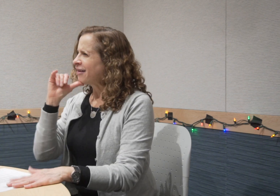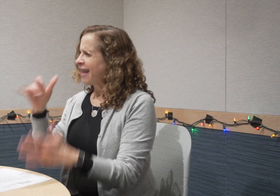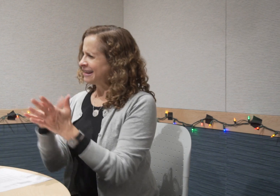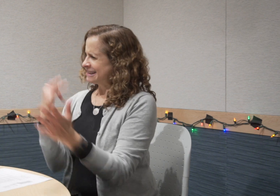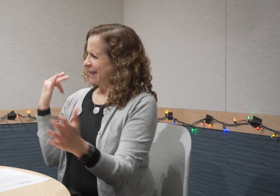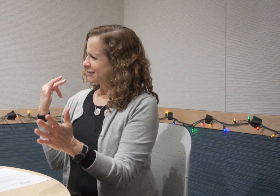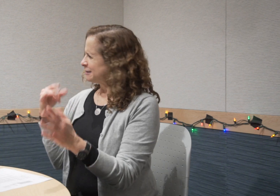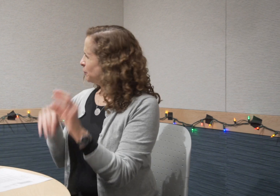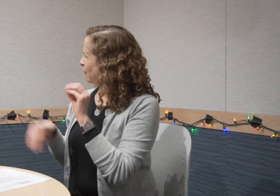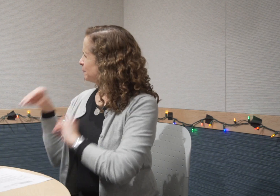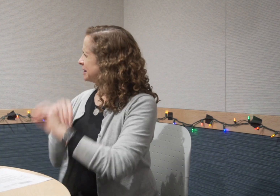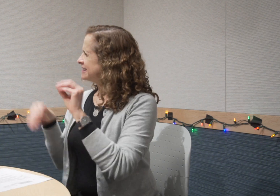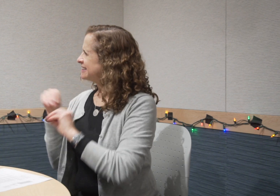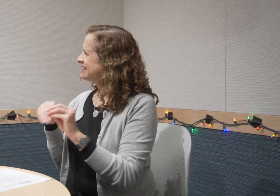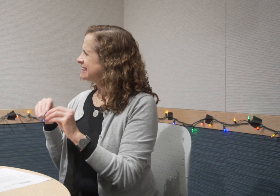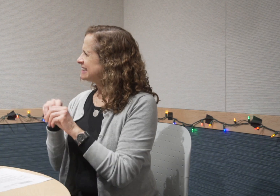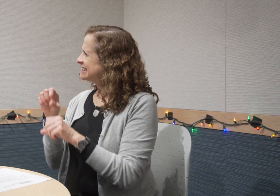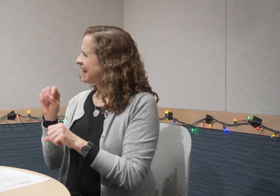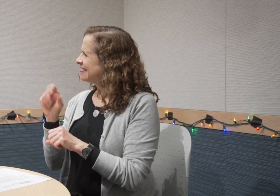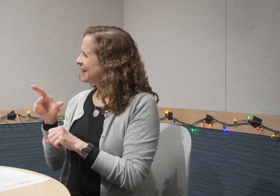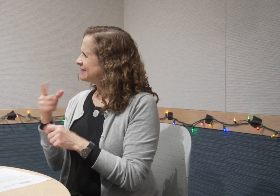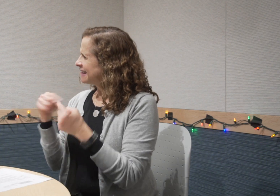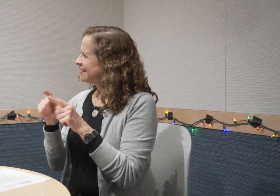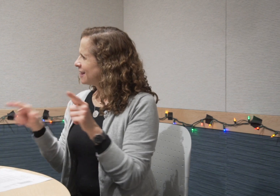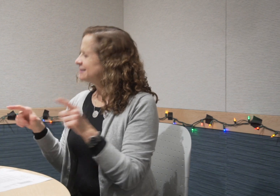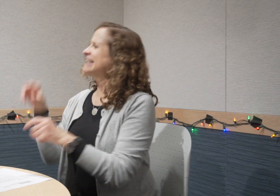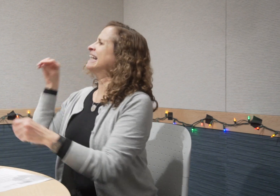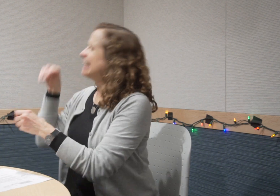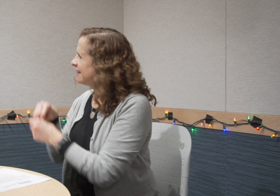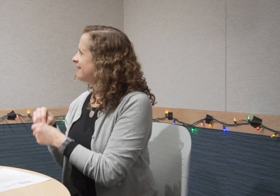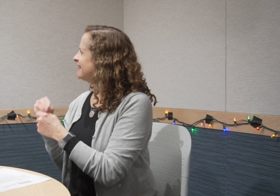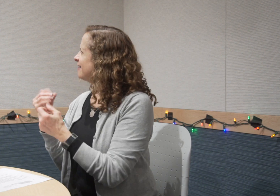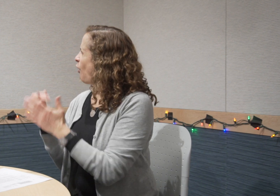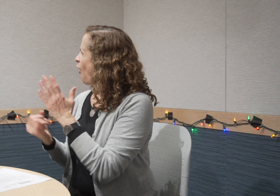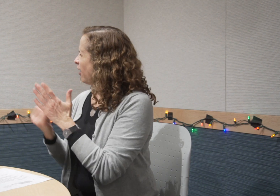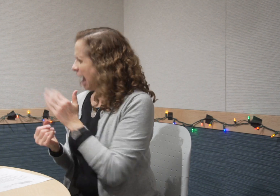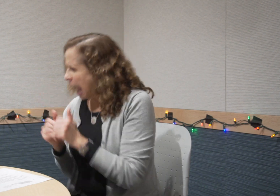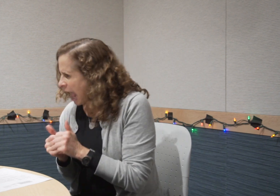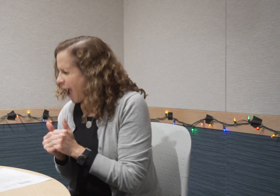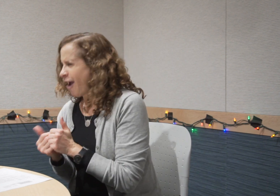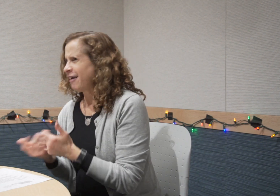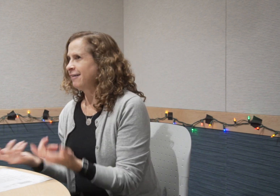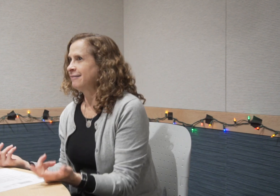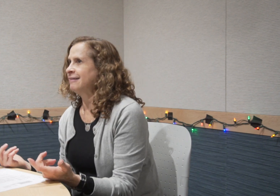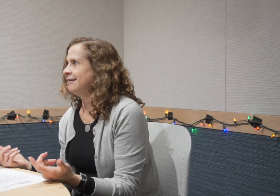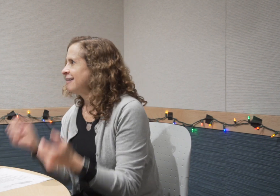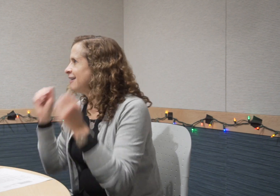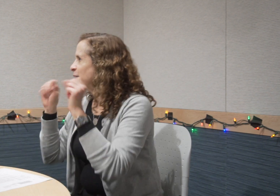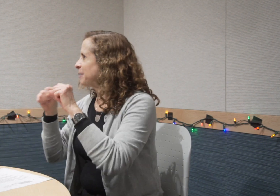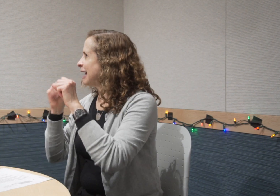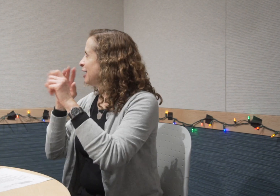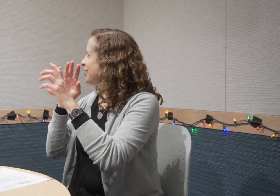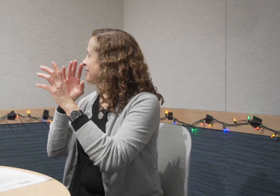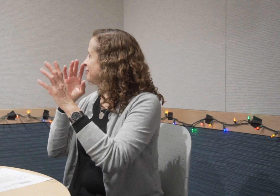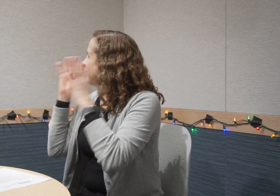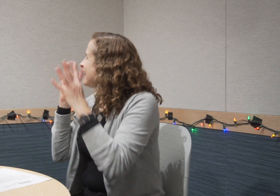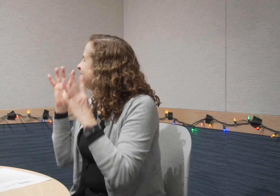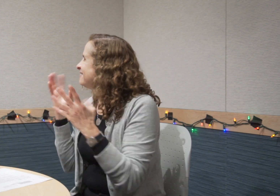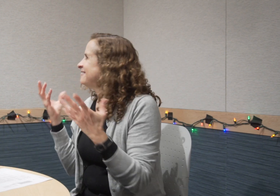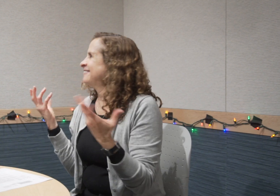But why not take advantage of movement? ASL is a moving language. So how can you incorporate that into artistic mediums?